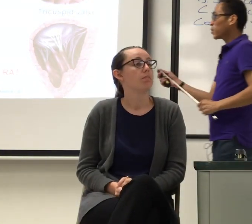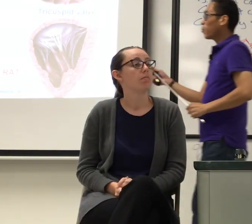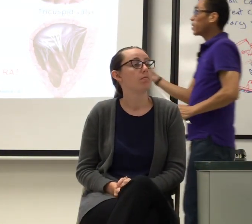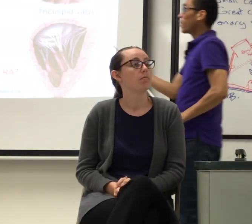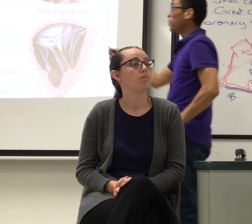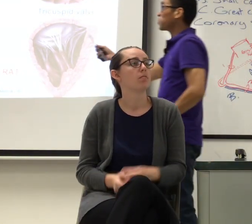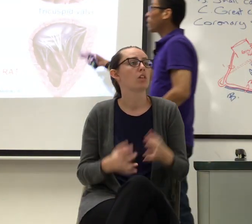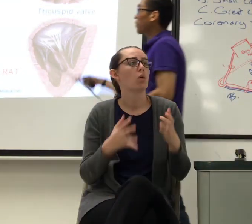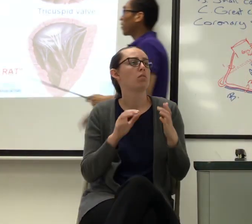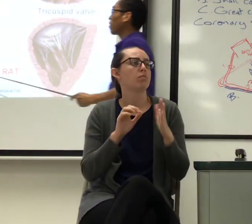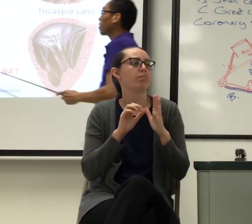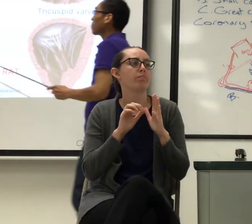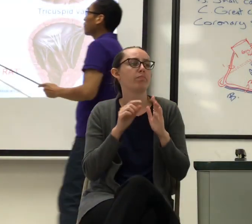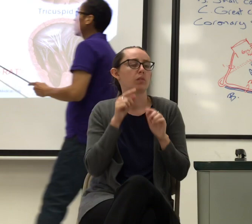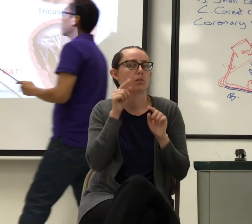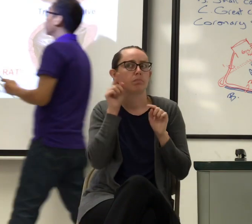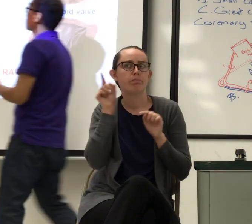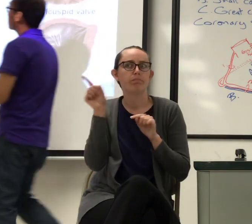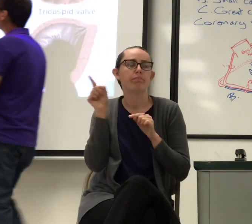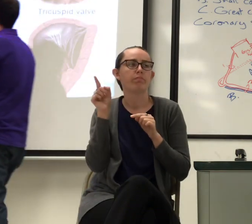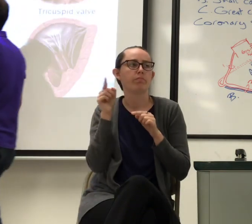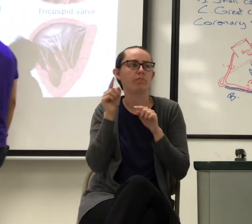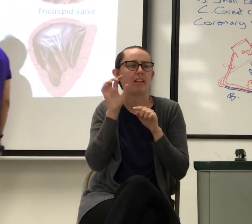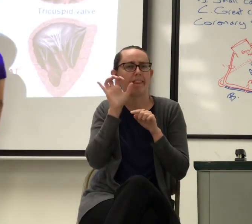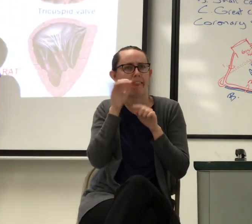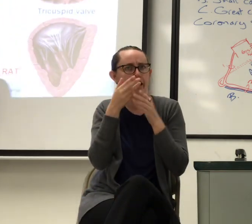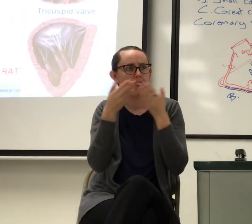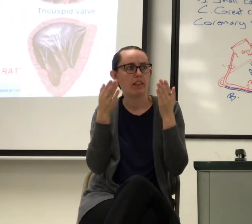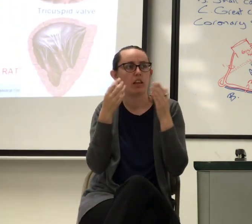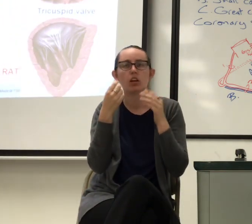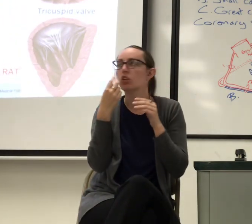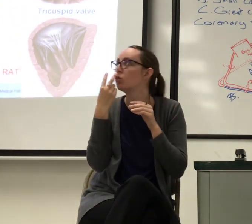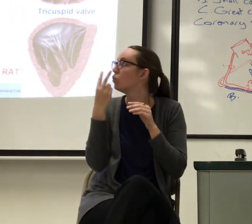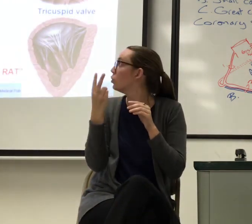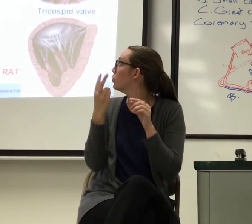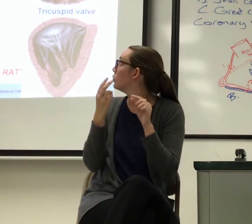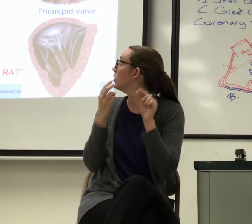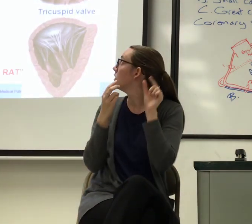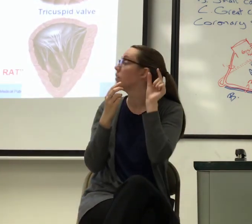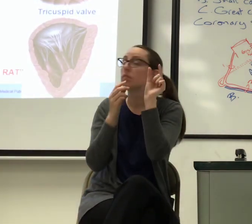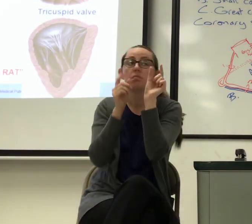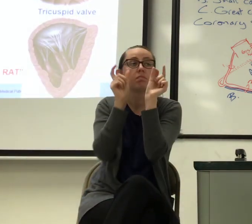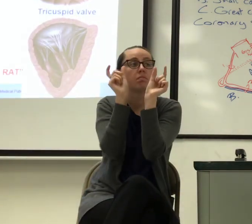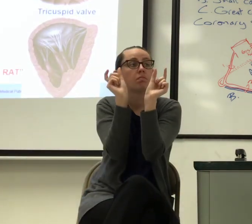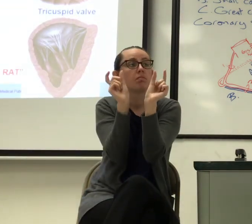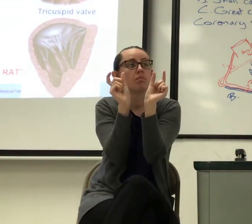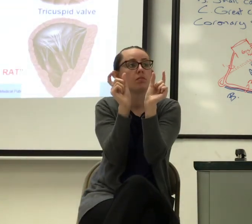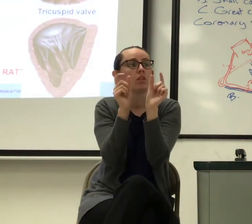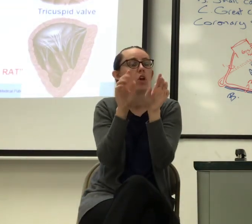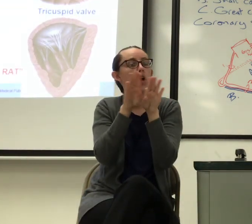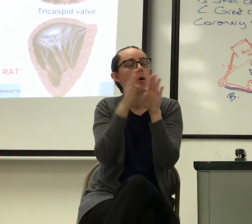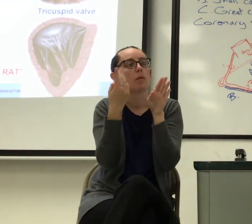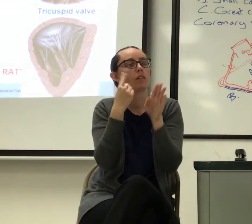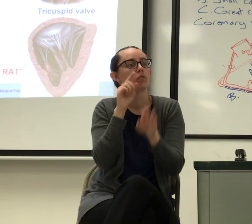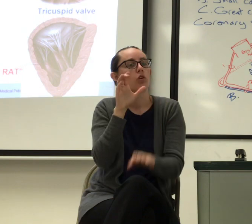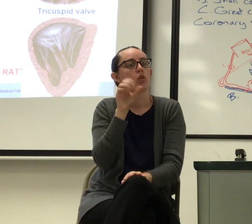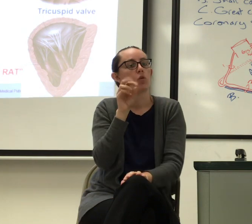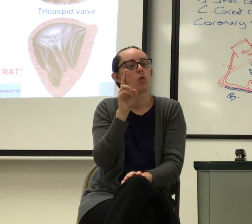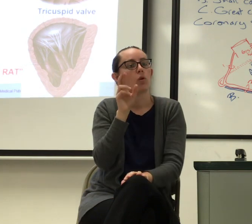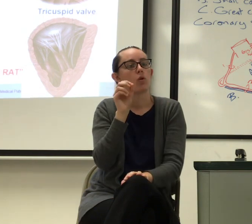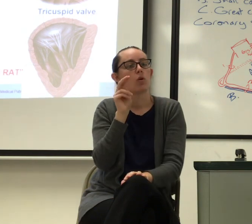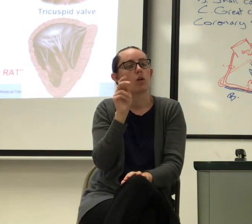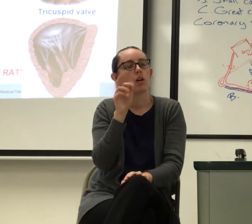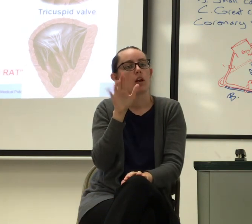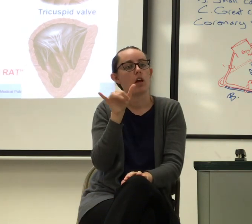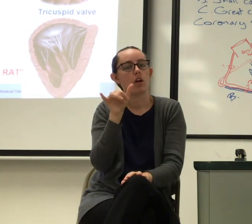I just want to point out this right there. Those two little holes, openings for the coronary arteries. Just look for it right above the